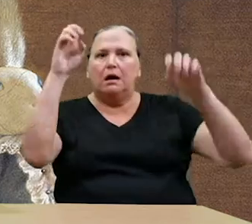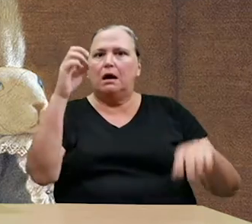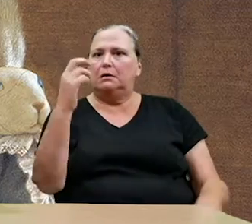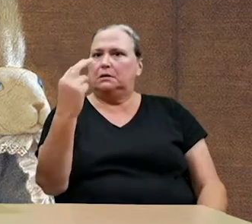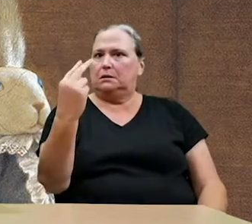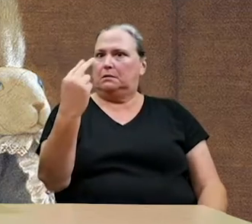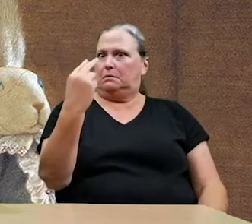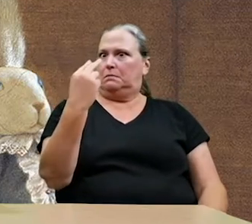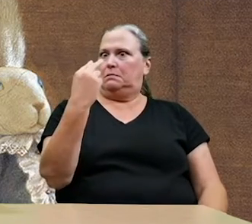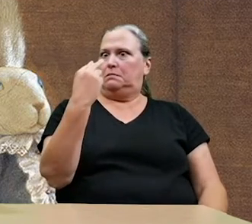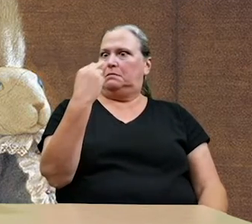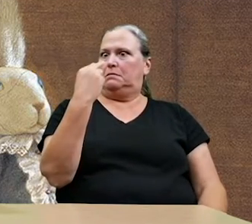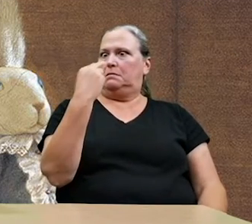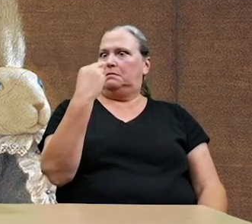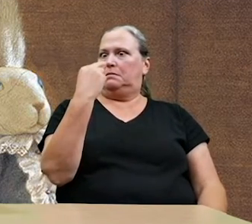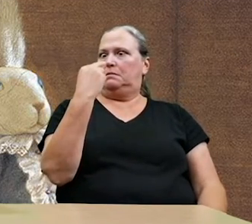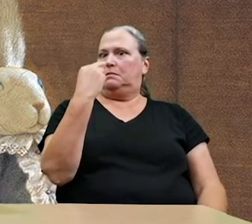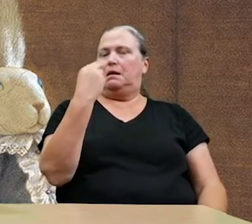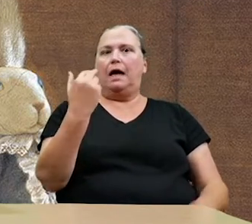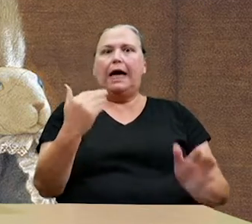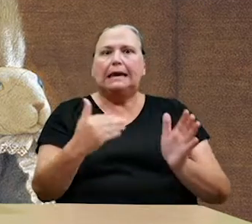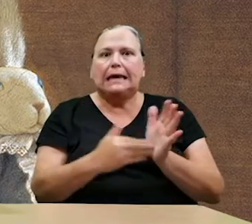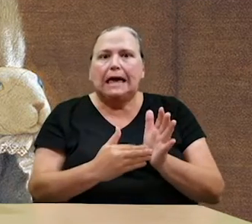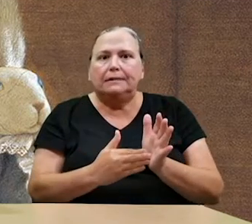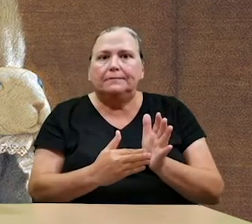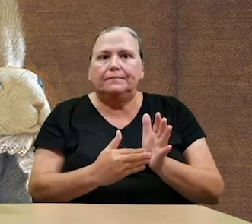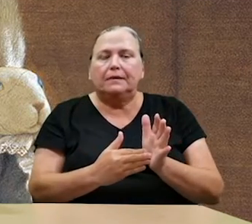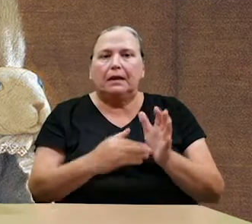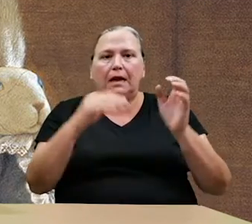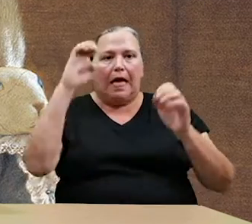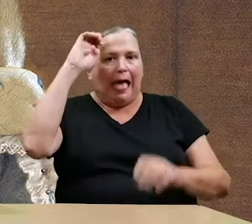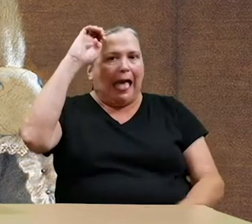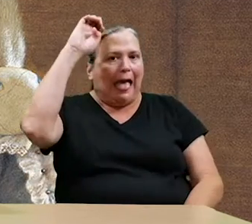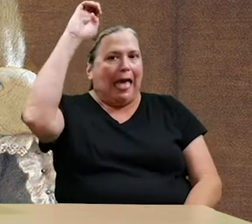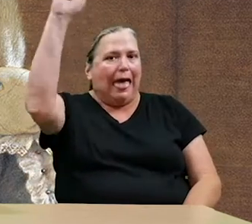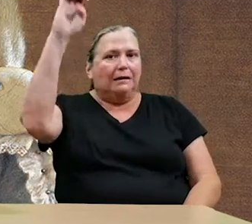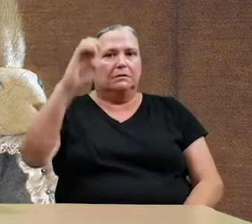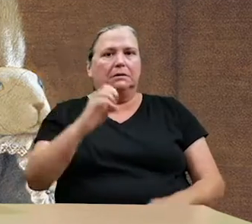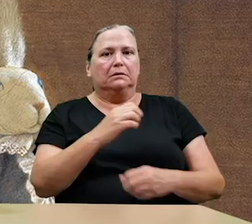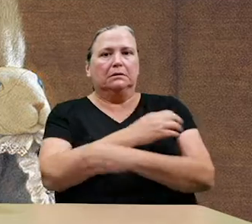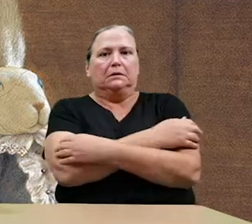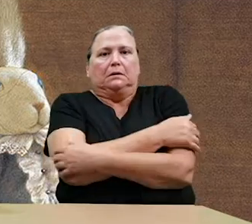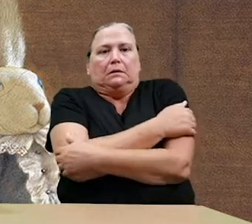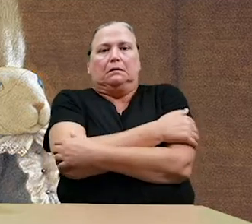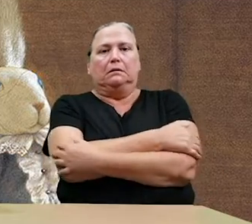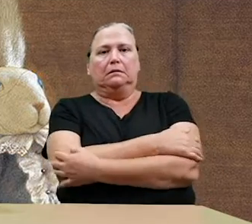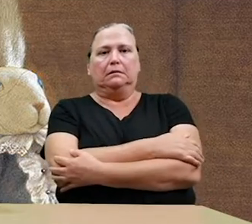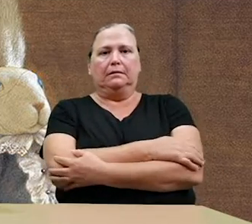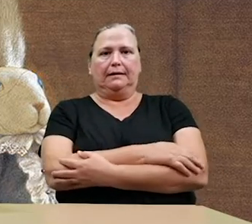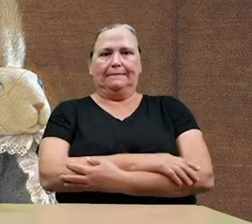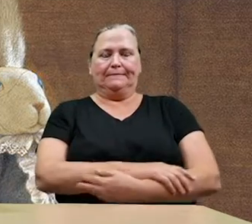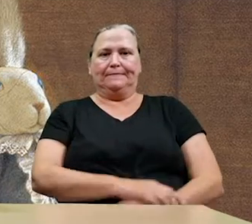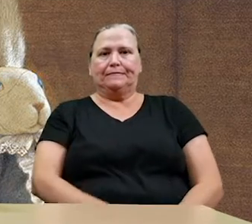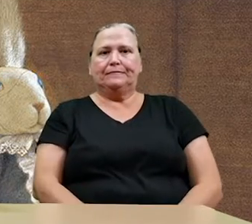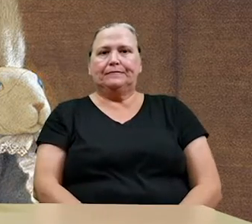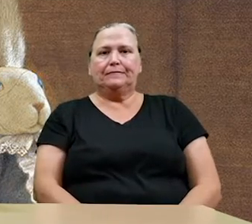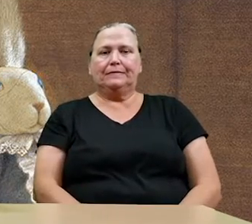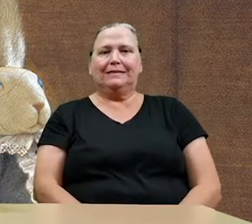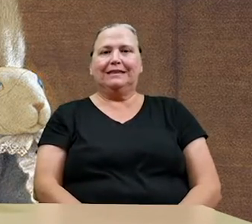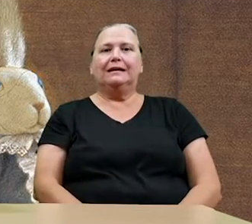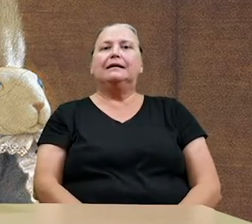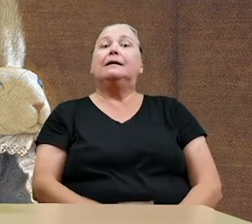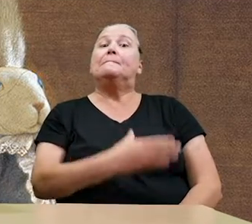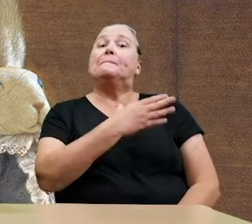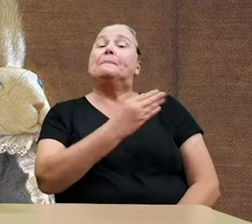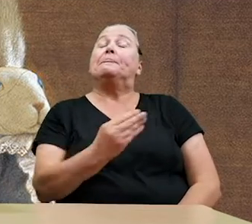his painted-on eyes, and again Edward felt a shiver go through him.